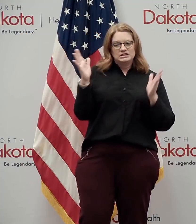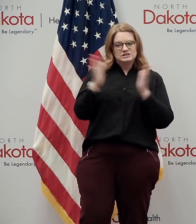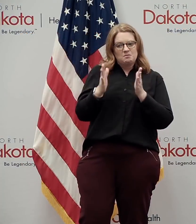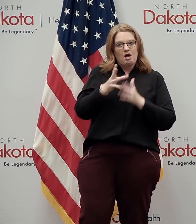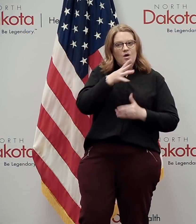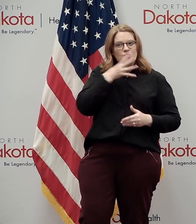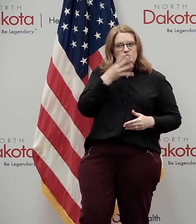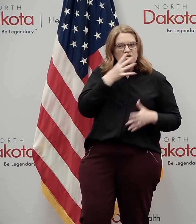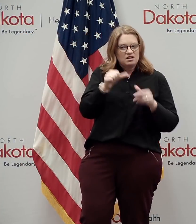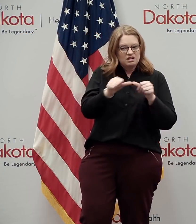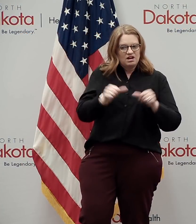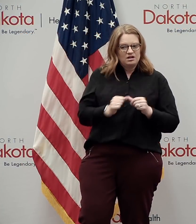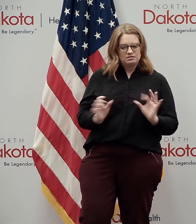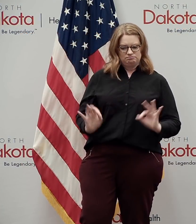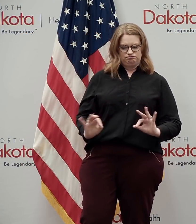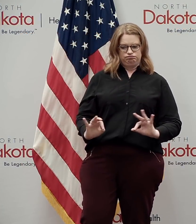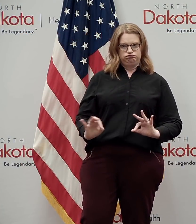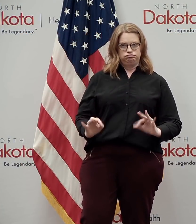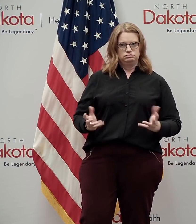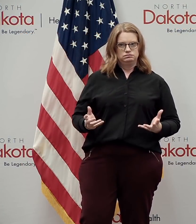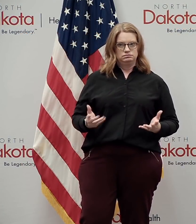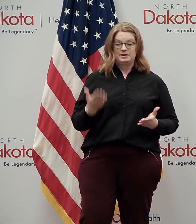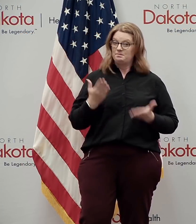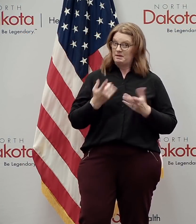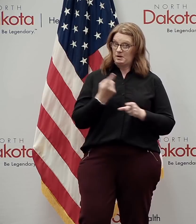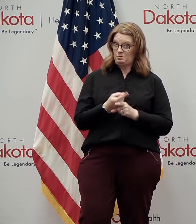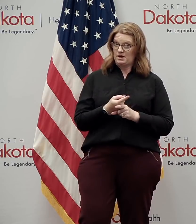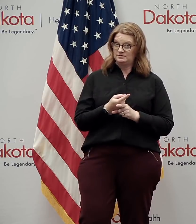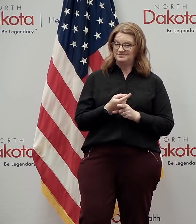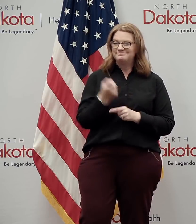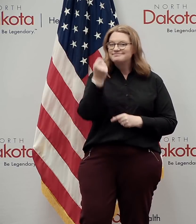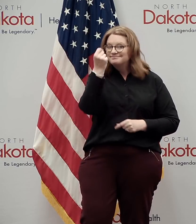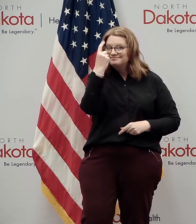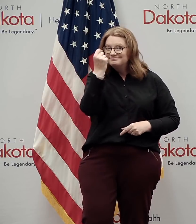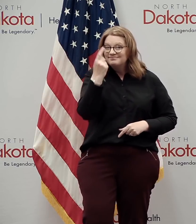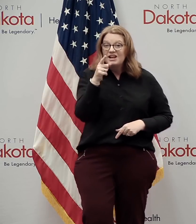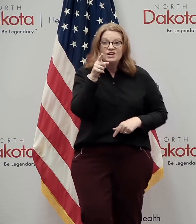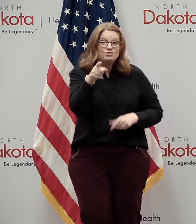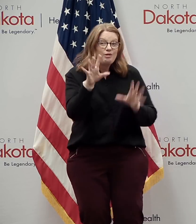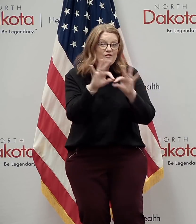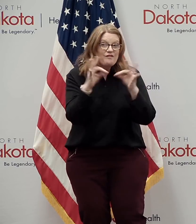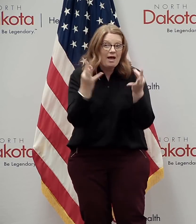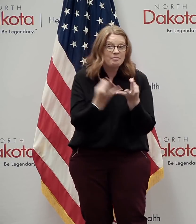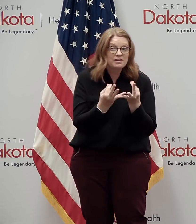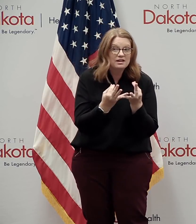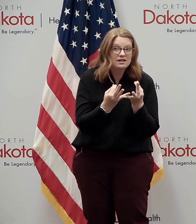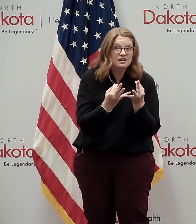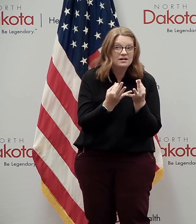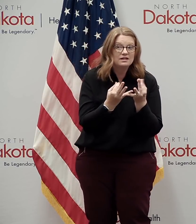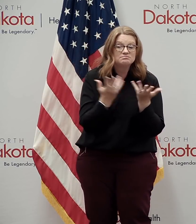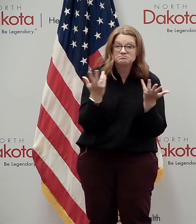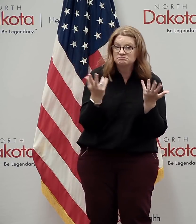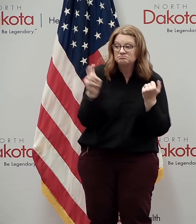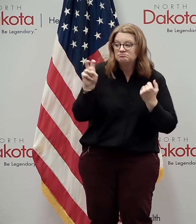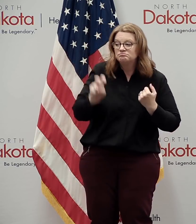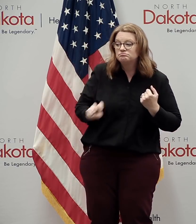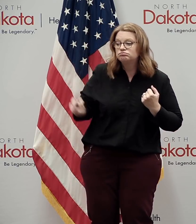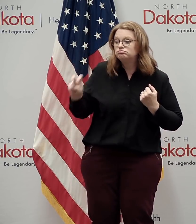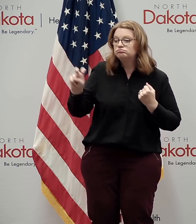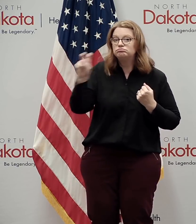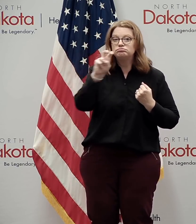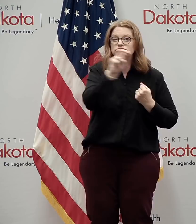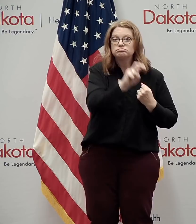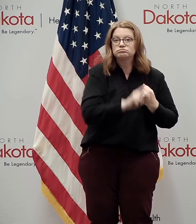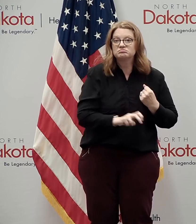you say, hey, we don't have an issue here, you might be right. But if you or your family are traveling to any one of our 8 larger metros, there's